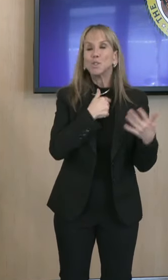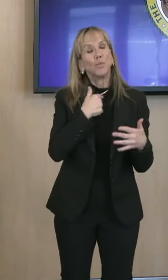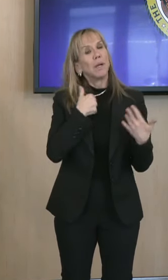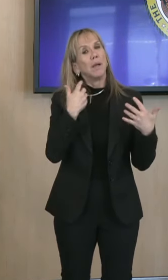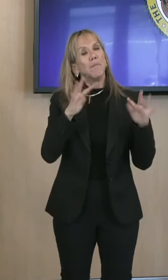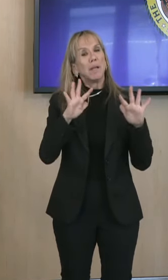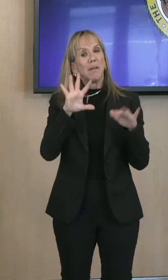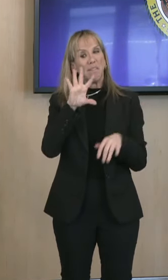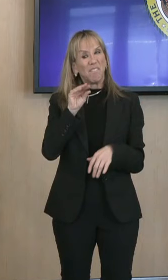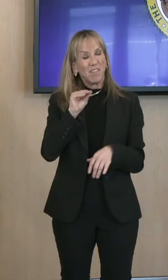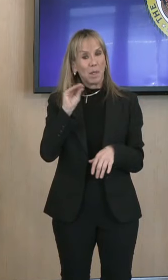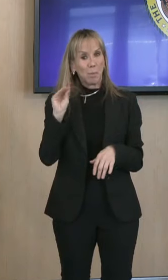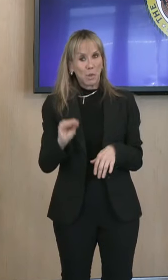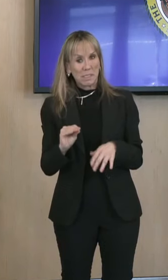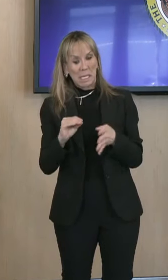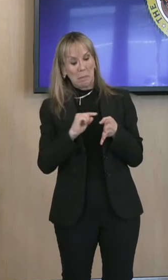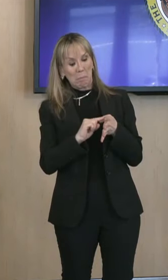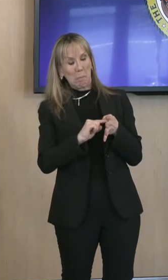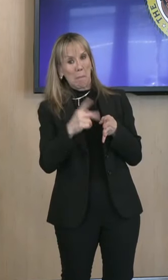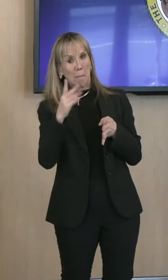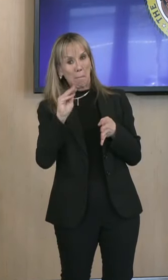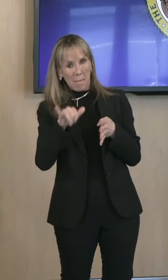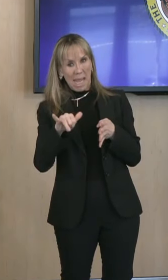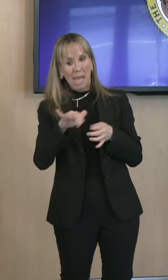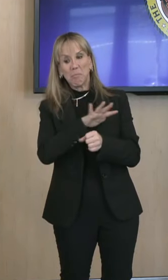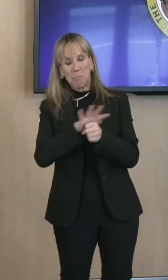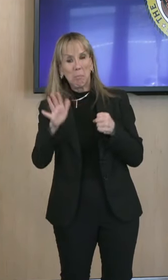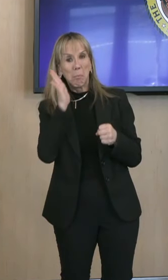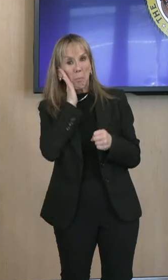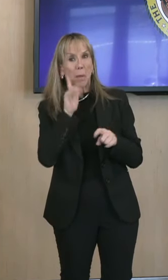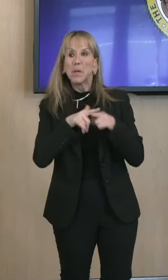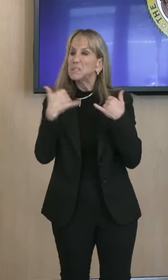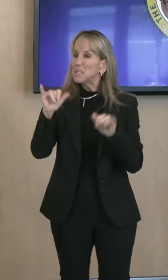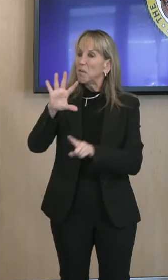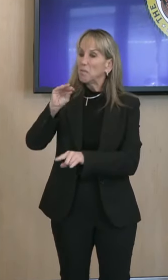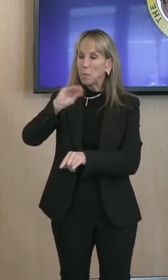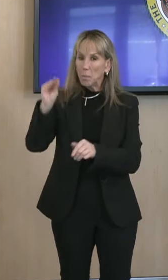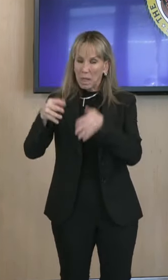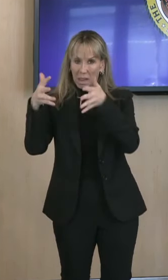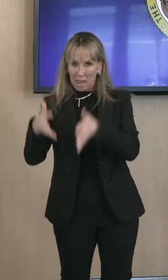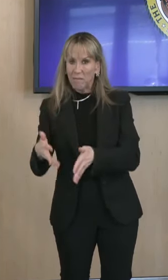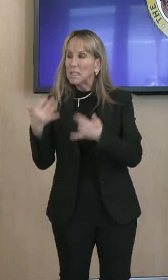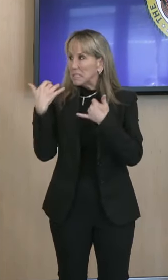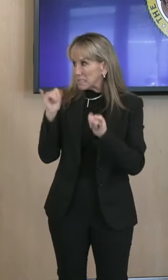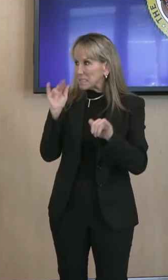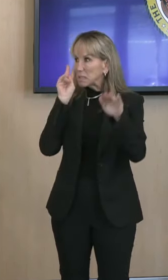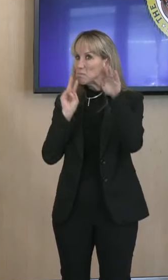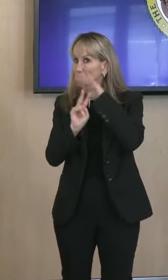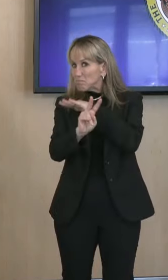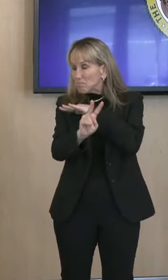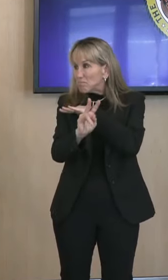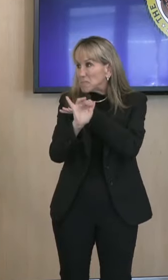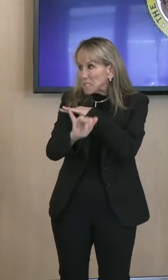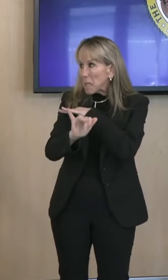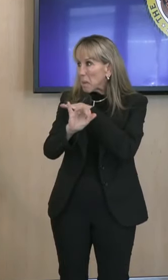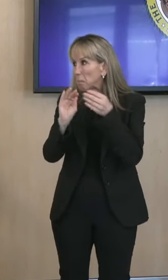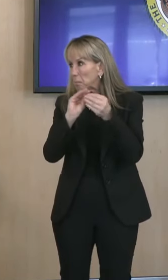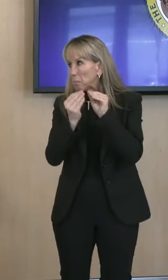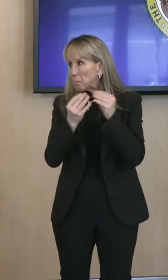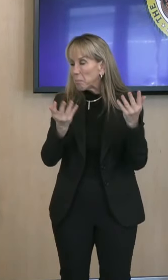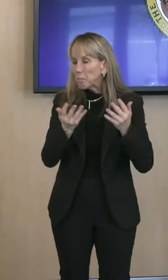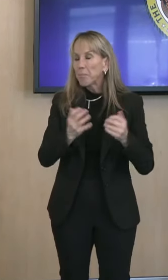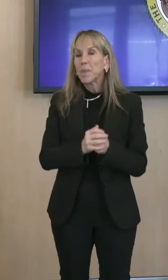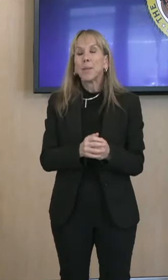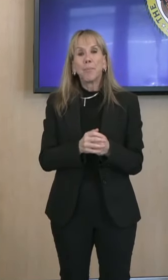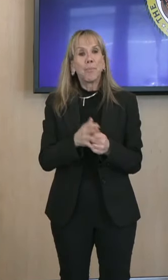of 50% by early May. Is that still the path that San Diego is on? If I could, I'd like to call up the